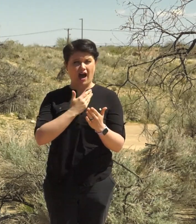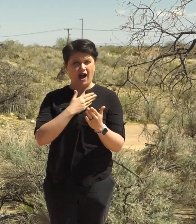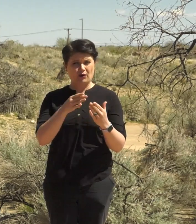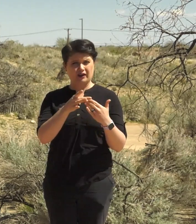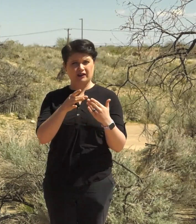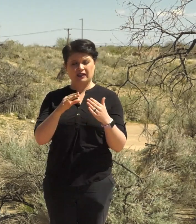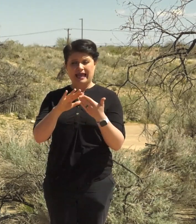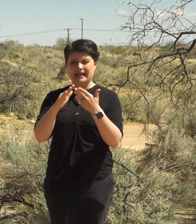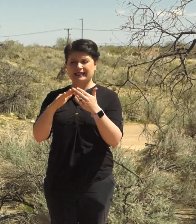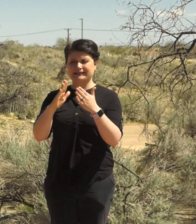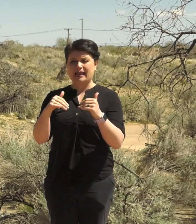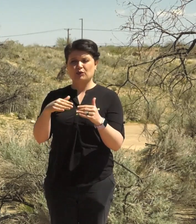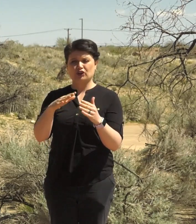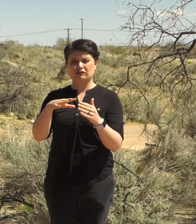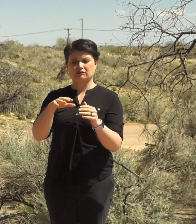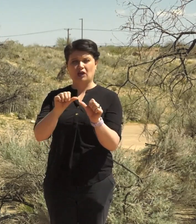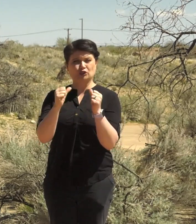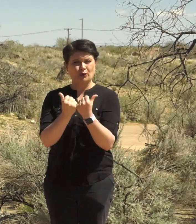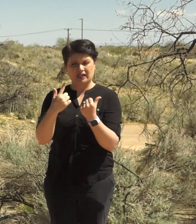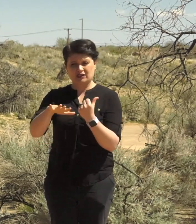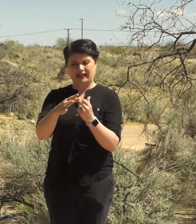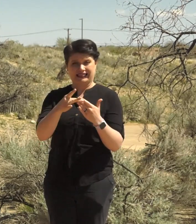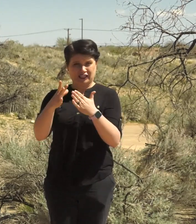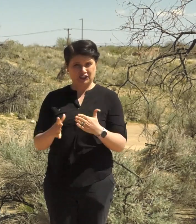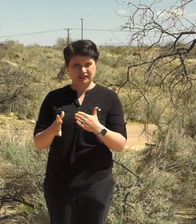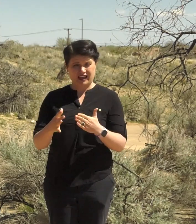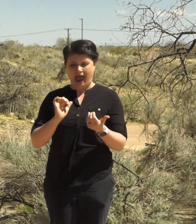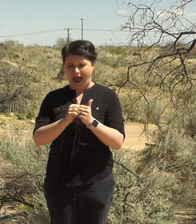over email to try and make sure we can do this